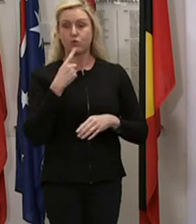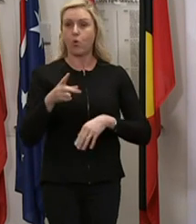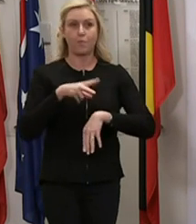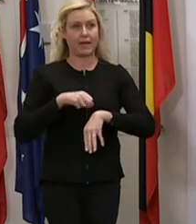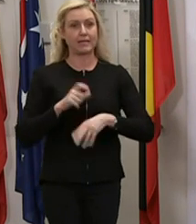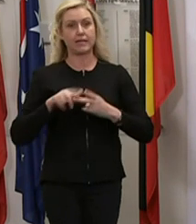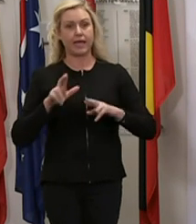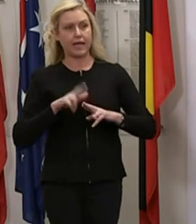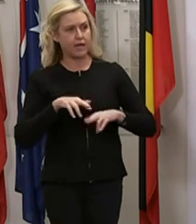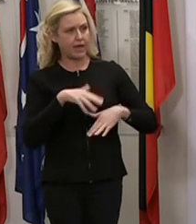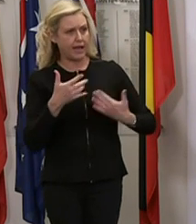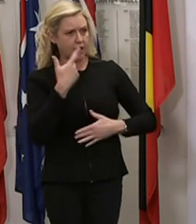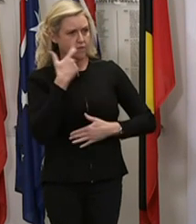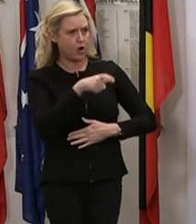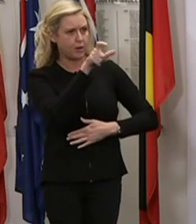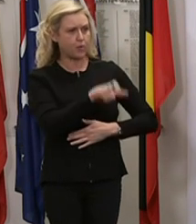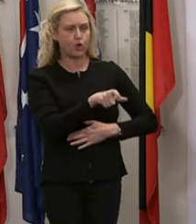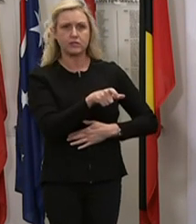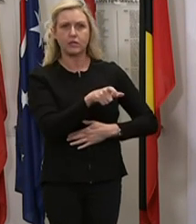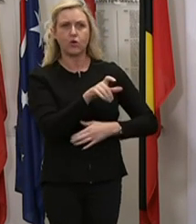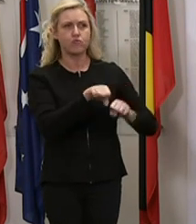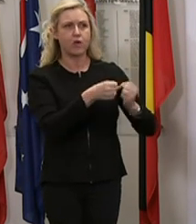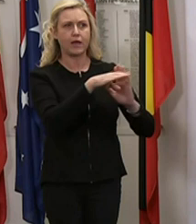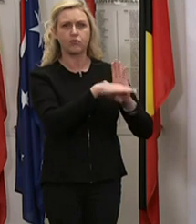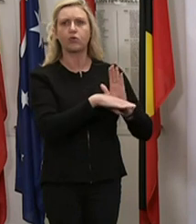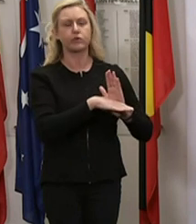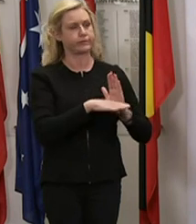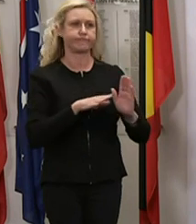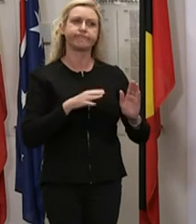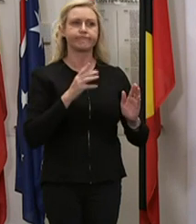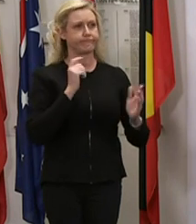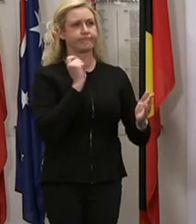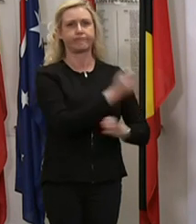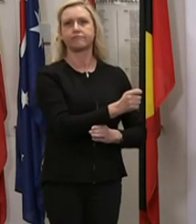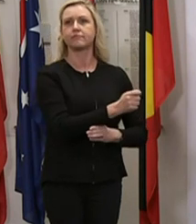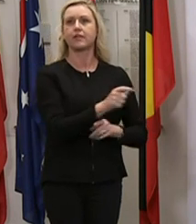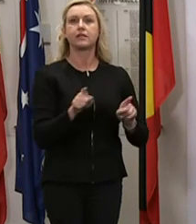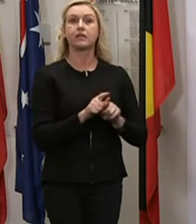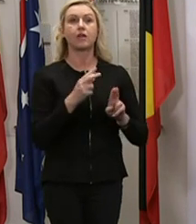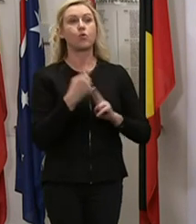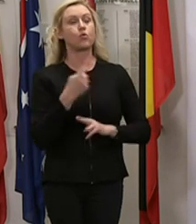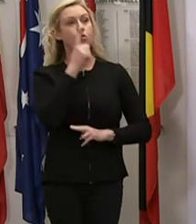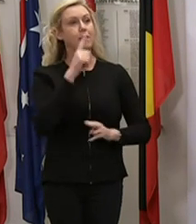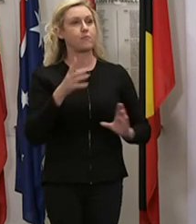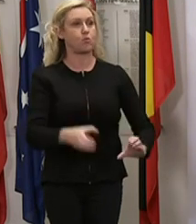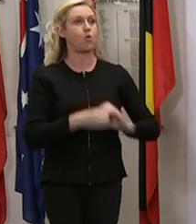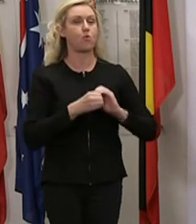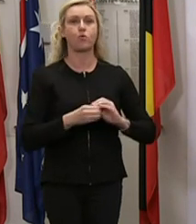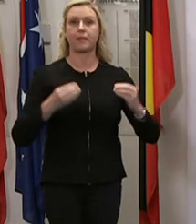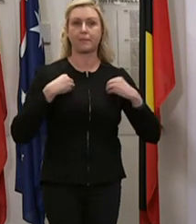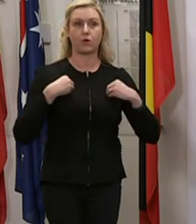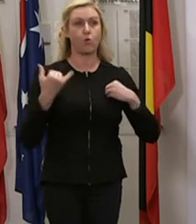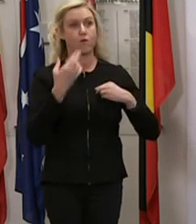right thing. Everybody has had ample notice, and that includes patrons as well as the businesses themselves. We've been very considerate in giving people time